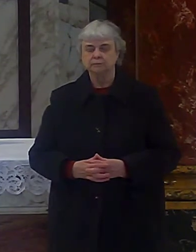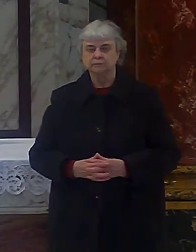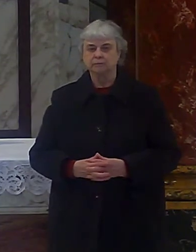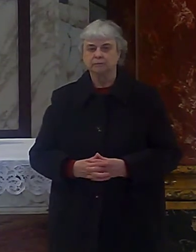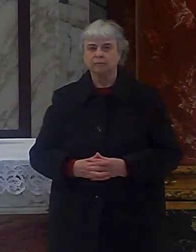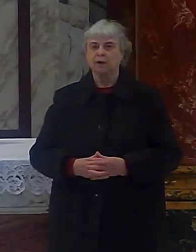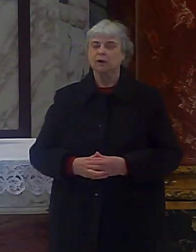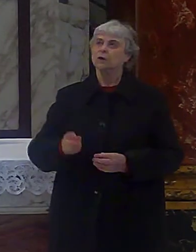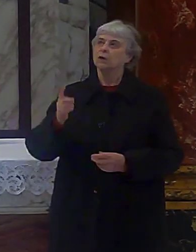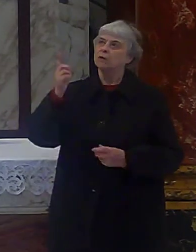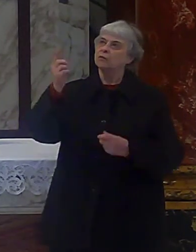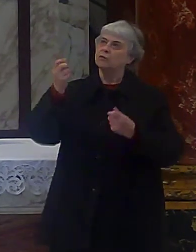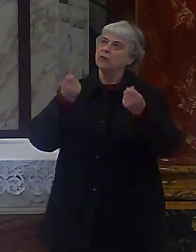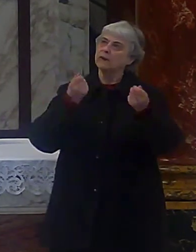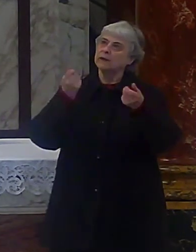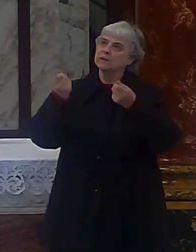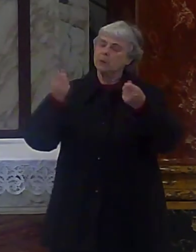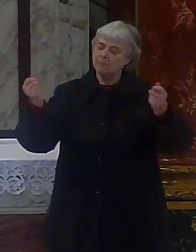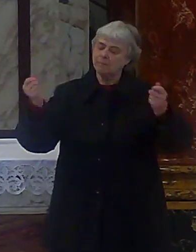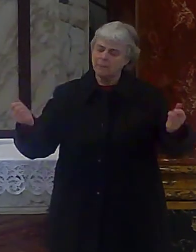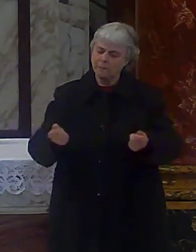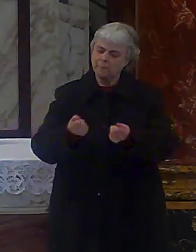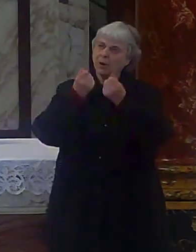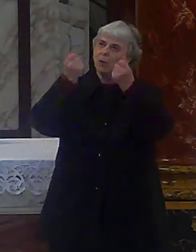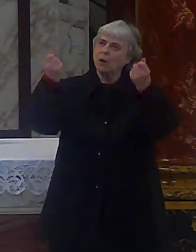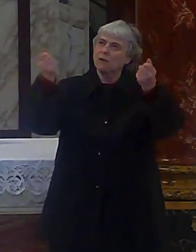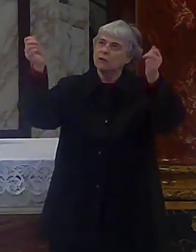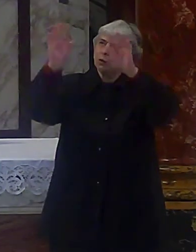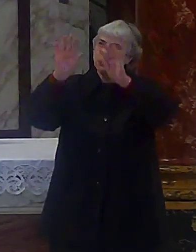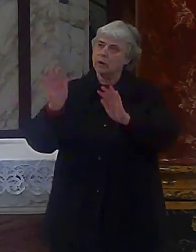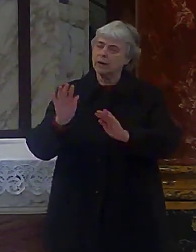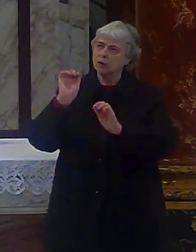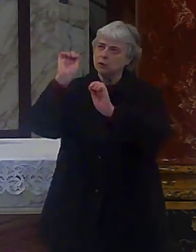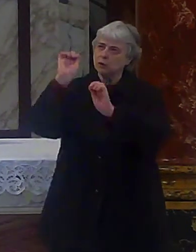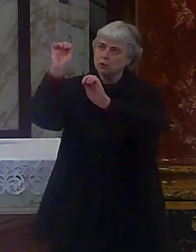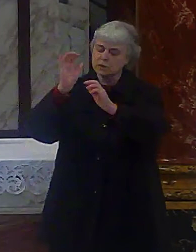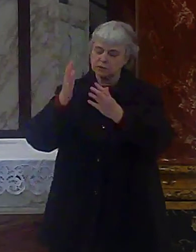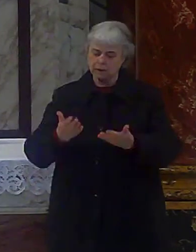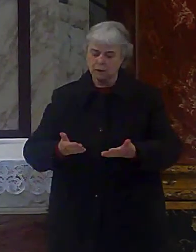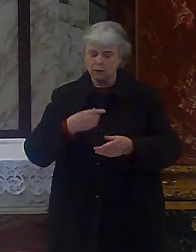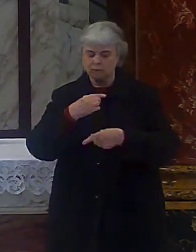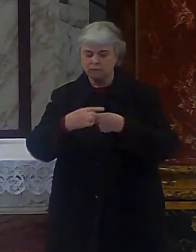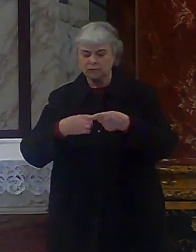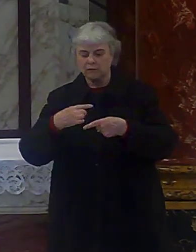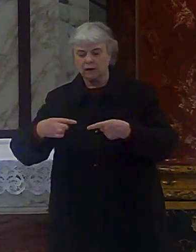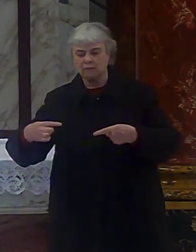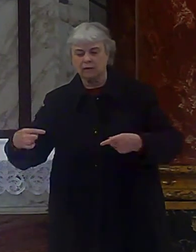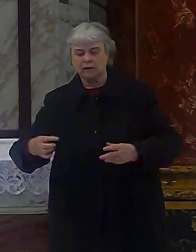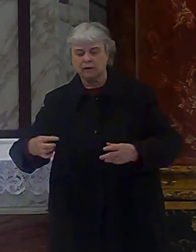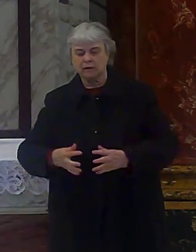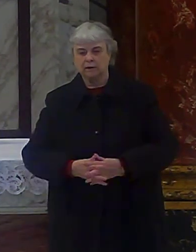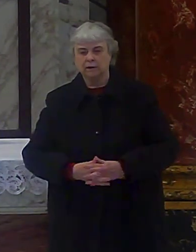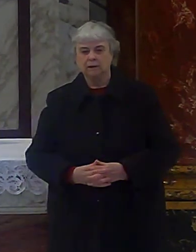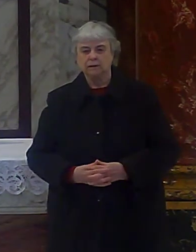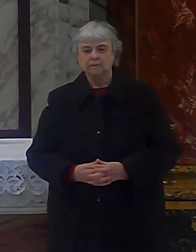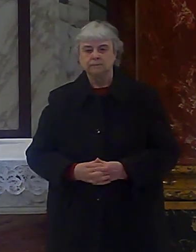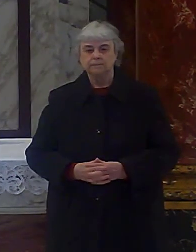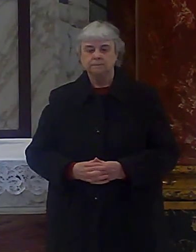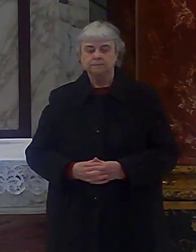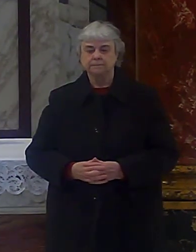christ for the kingdom the power and the glory are yours now and forever